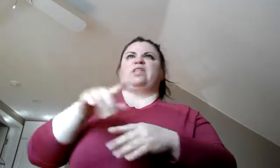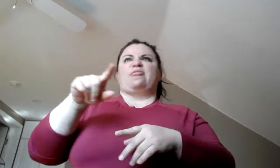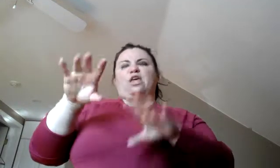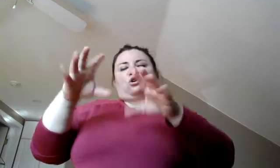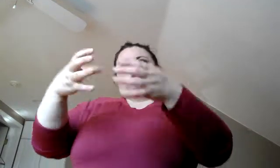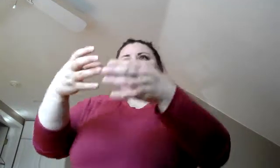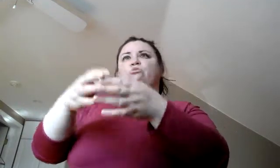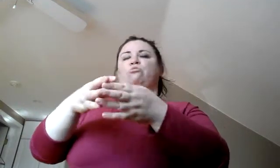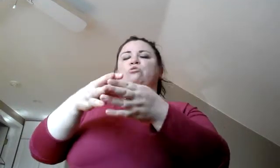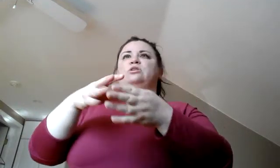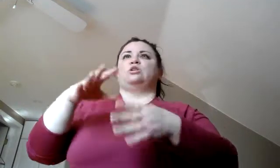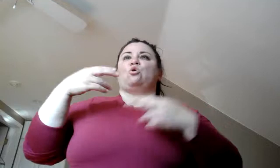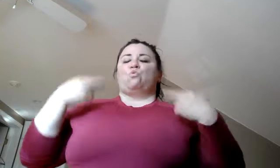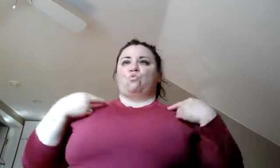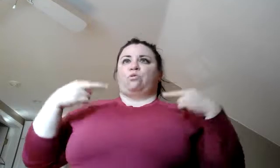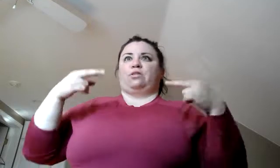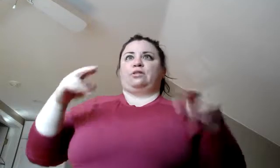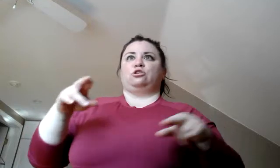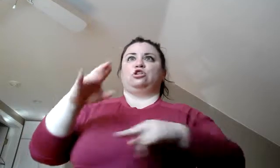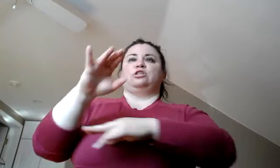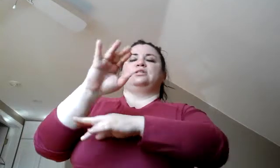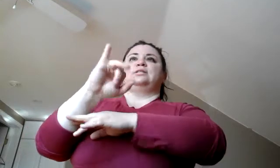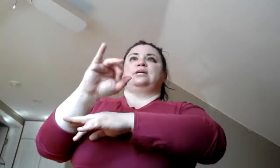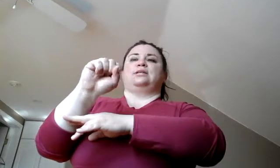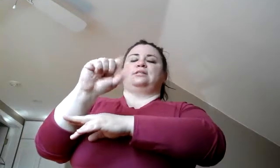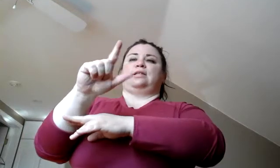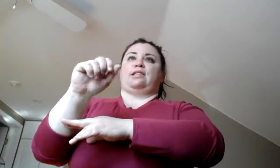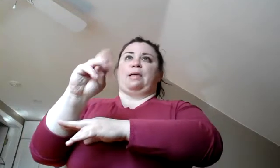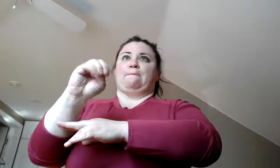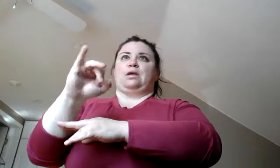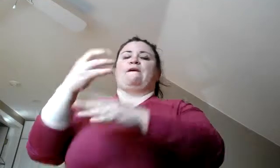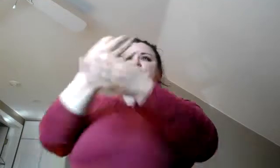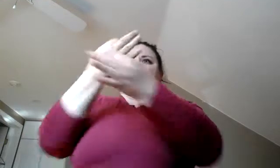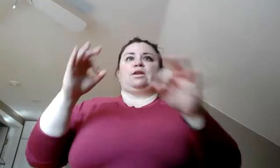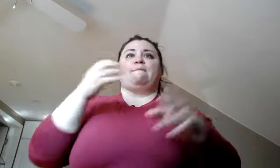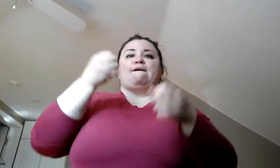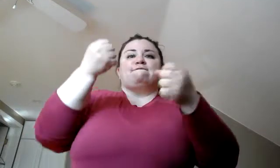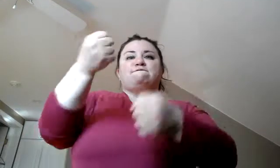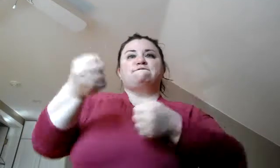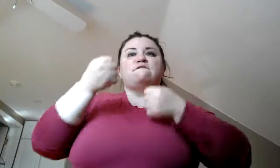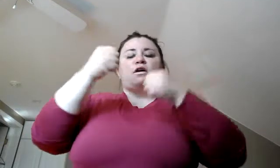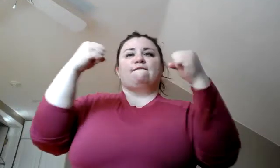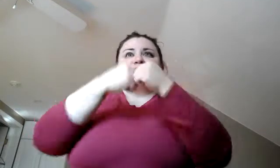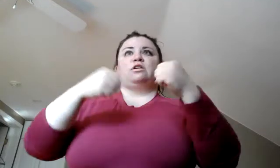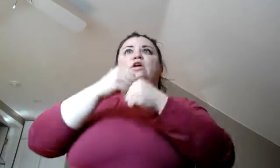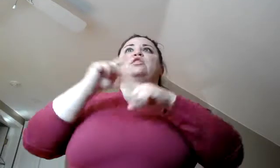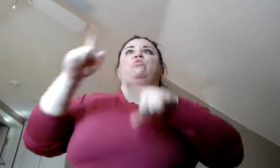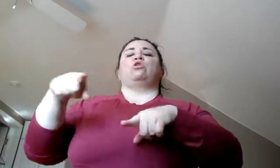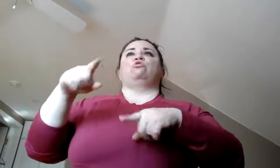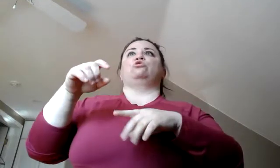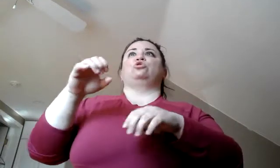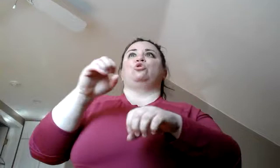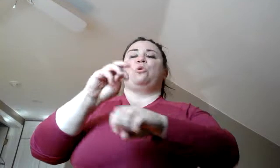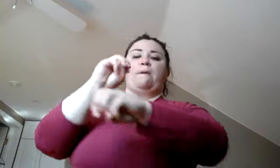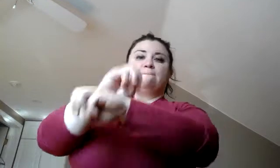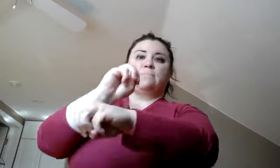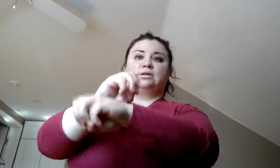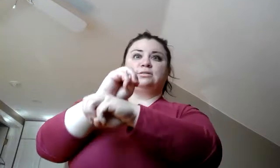religious Islamic group of freedom fighters that would go to Muslim countries and would fight against